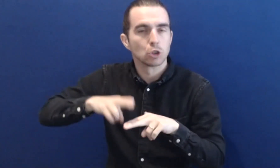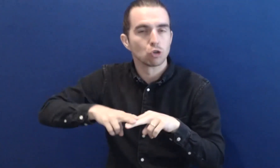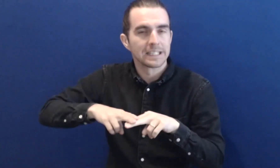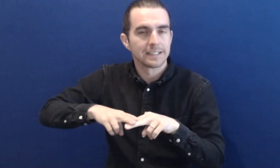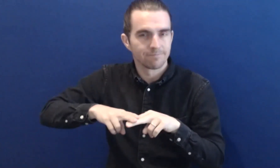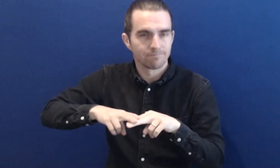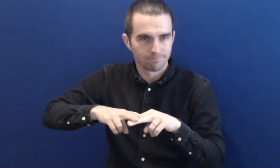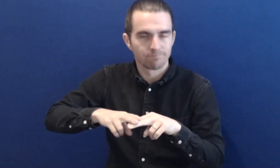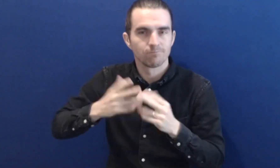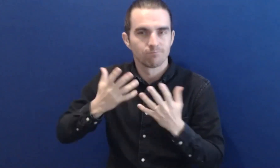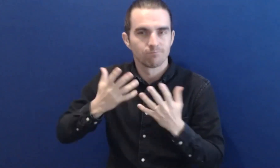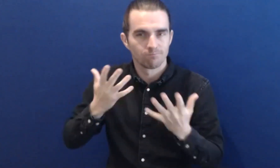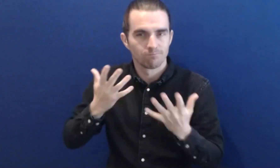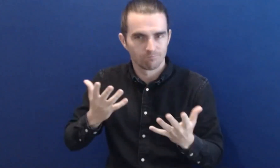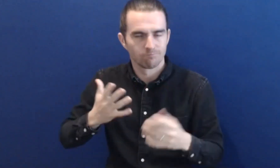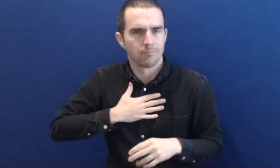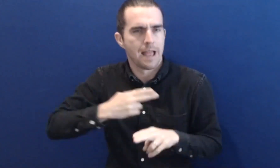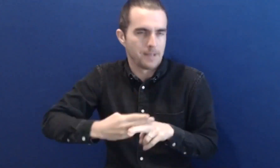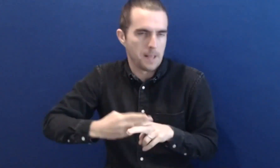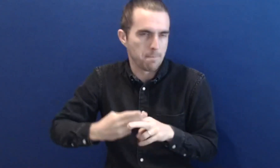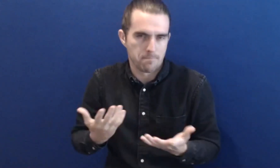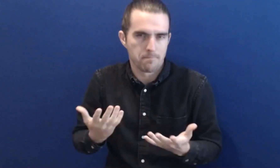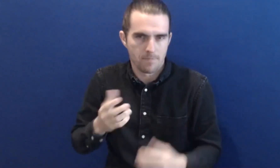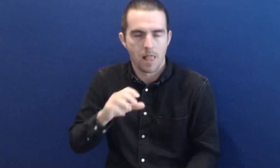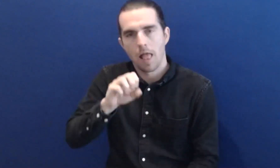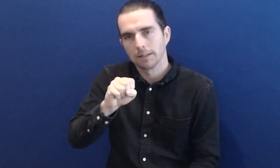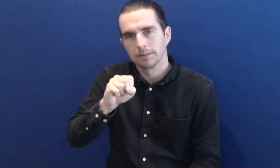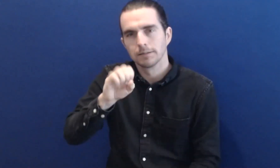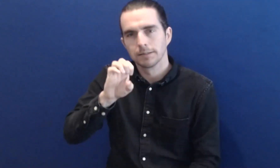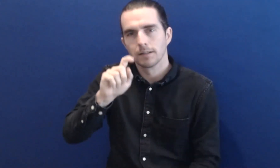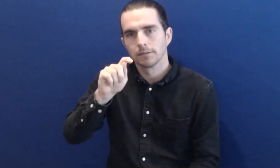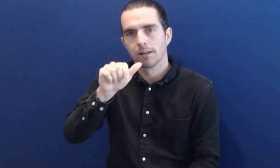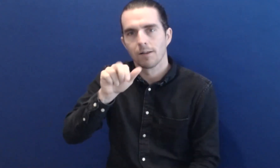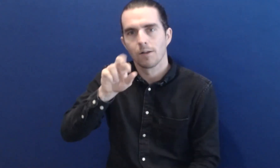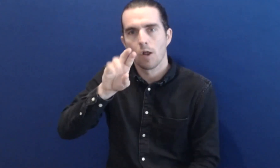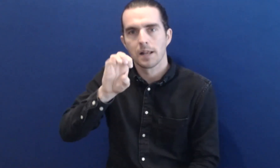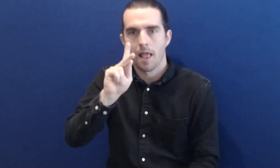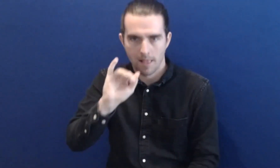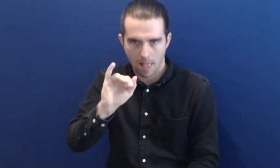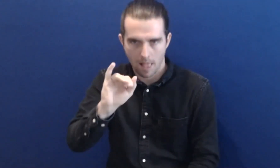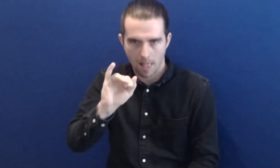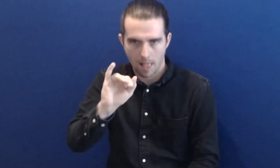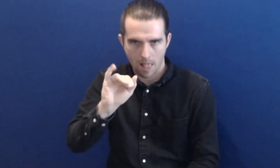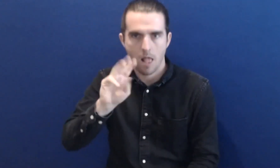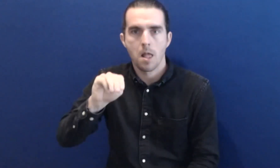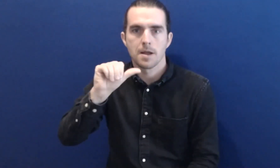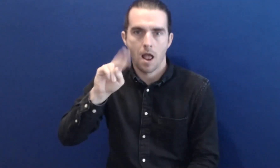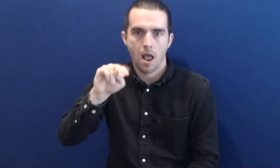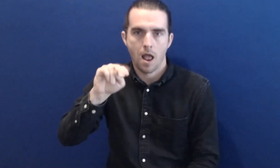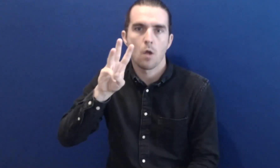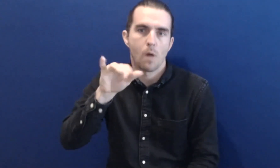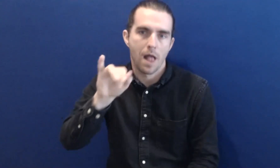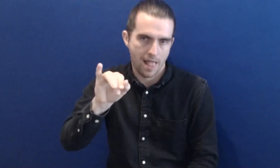the Pacific Disability Forum as CEO for a little over 10 years now. And